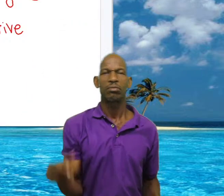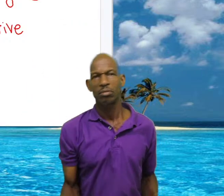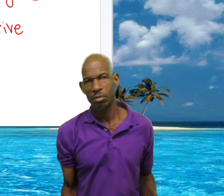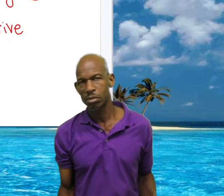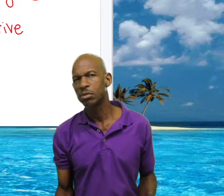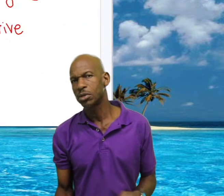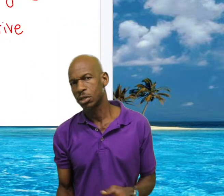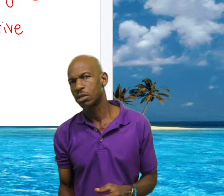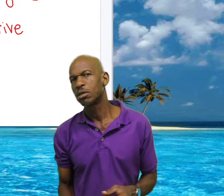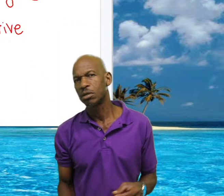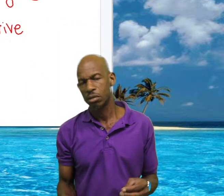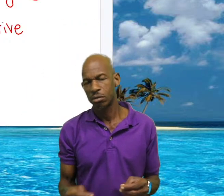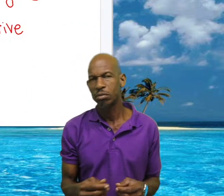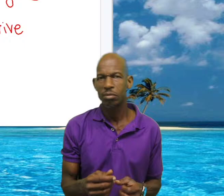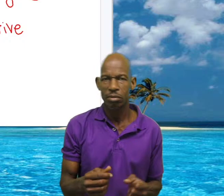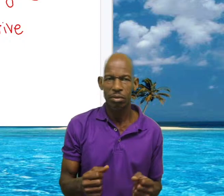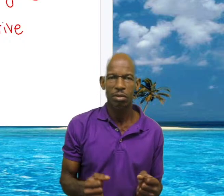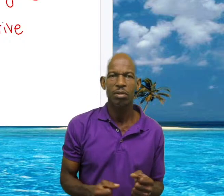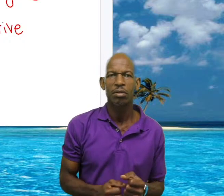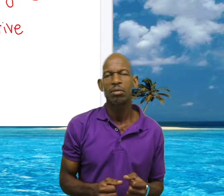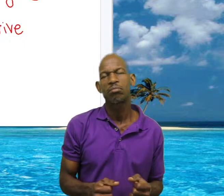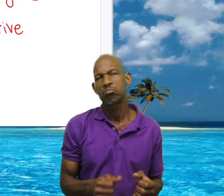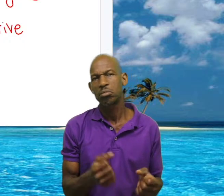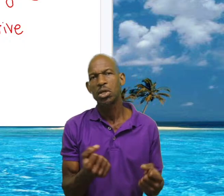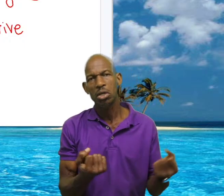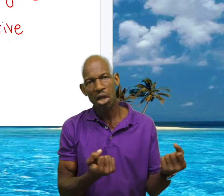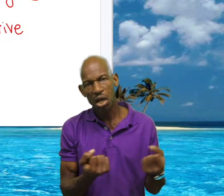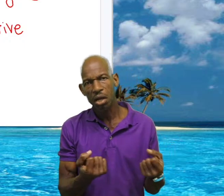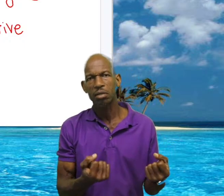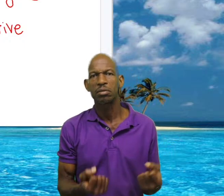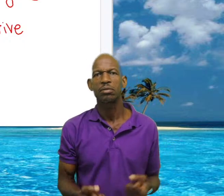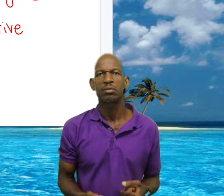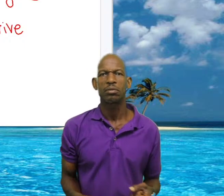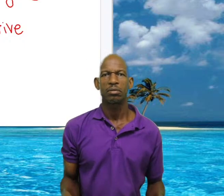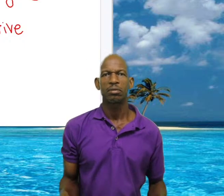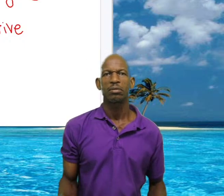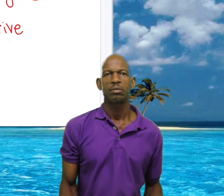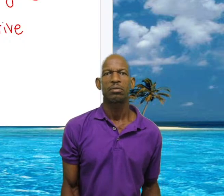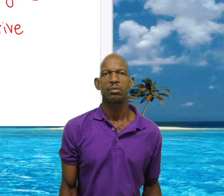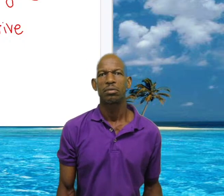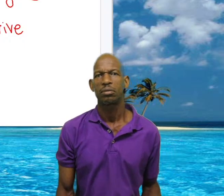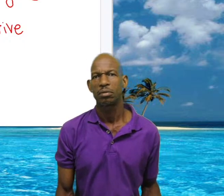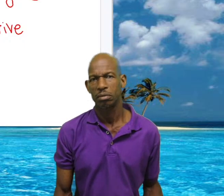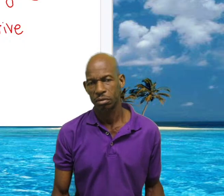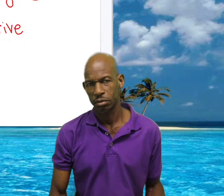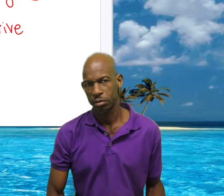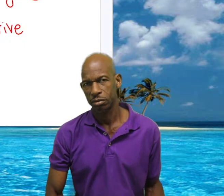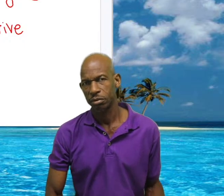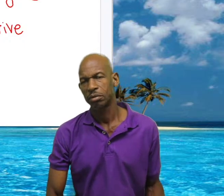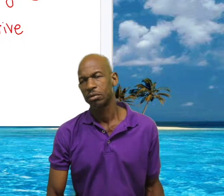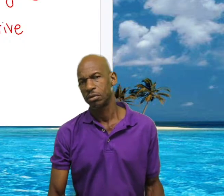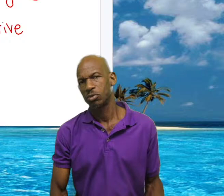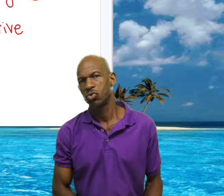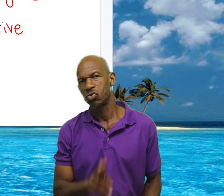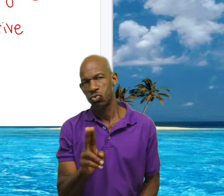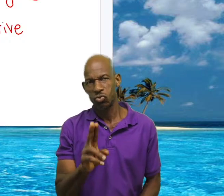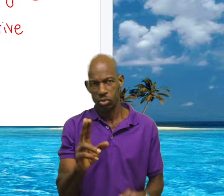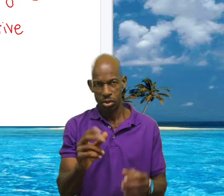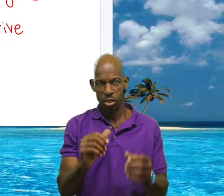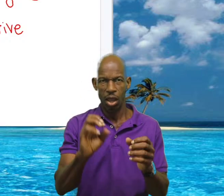have to be a tractor, it could be a normal car. So you are operating the car and moving on the road. So you're using all the knobs